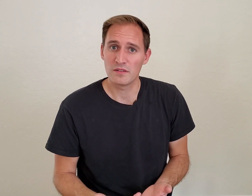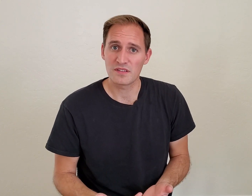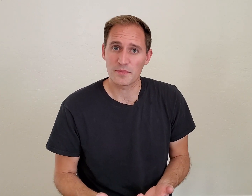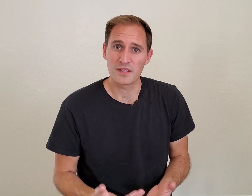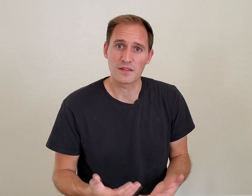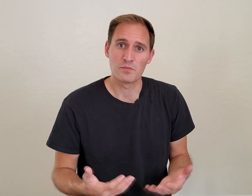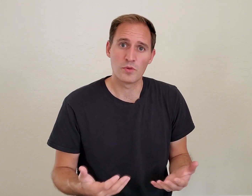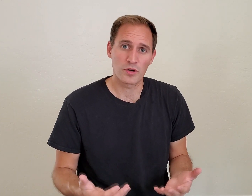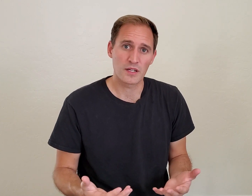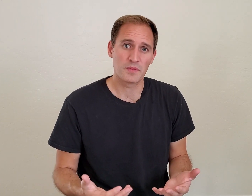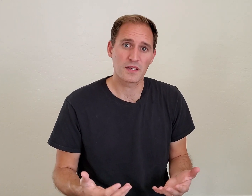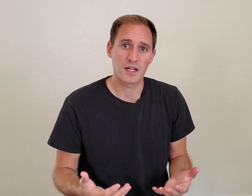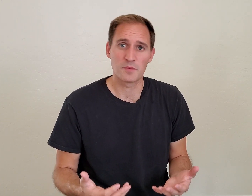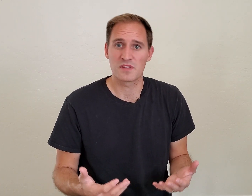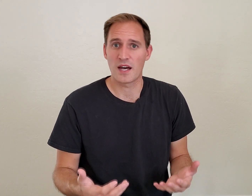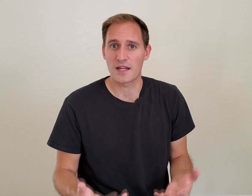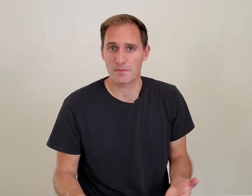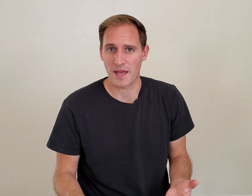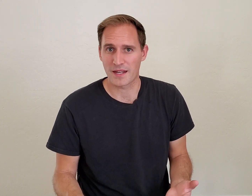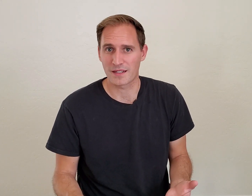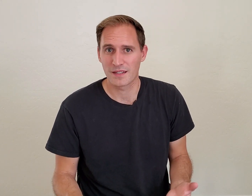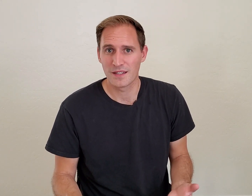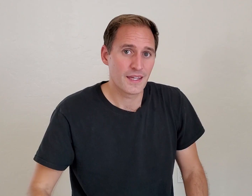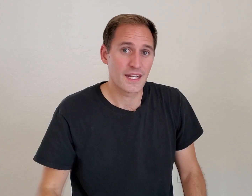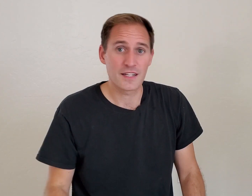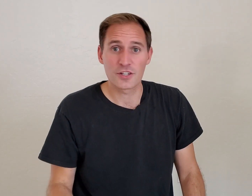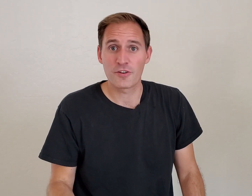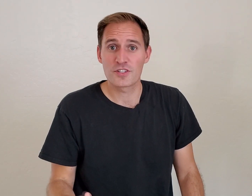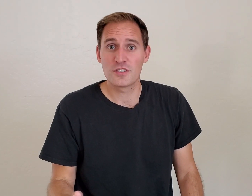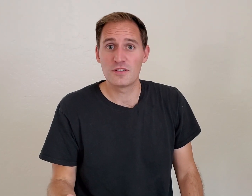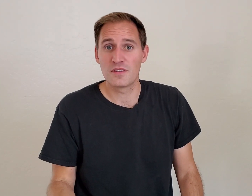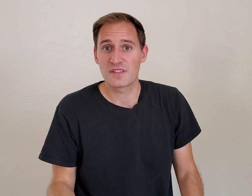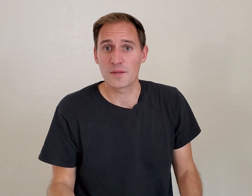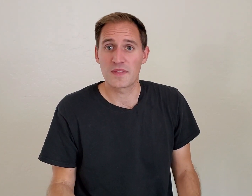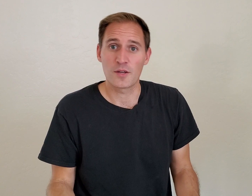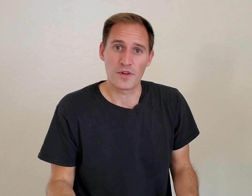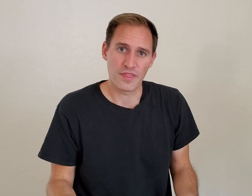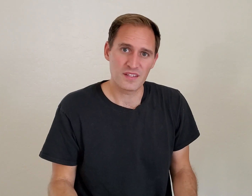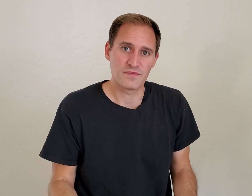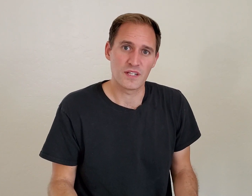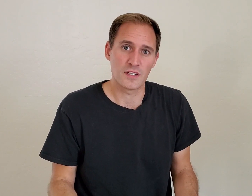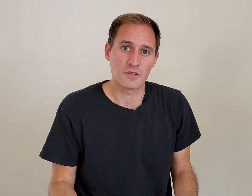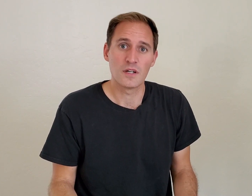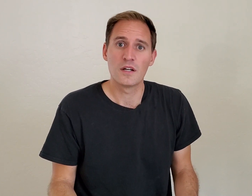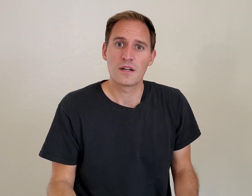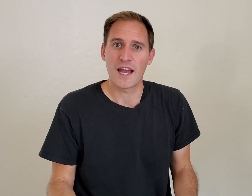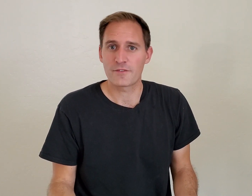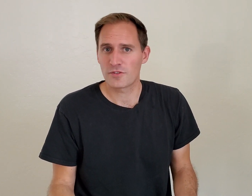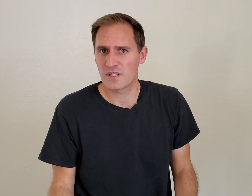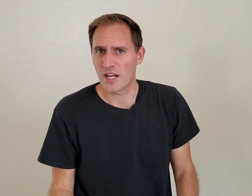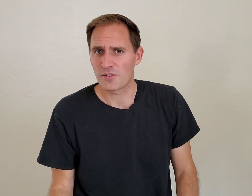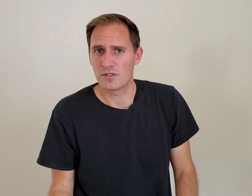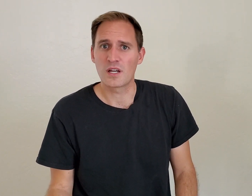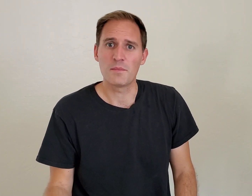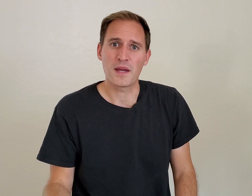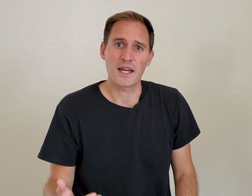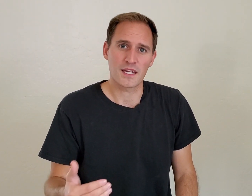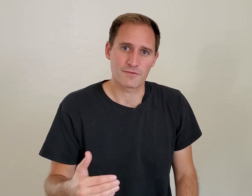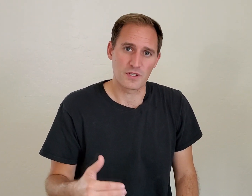do something, the more it becomes automatic. And I'll encourage you to do the same thing with this video. After a day or two, come back and